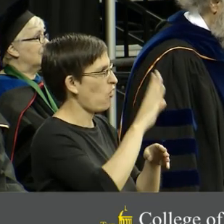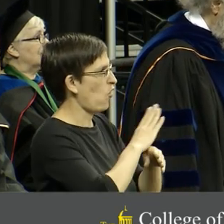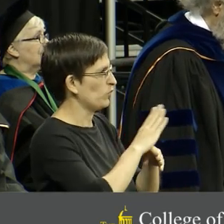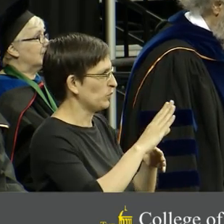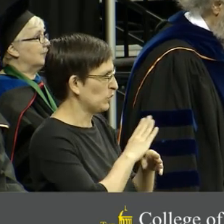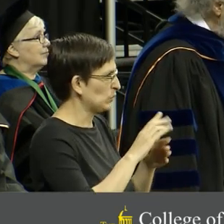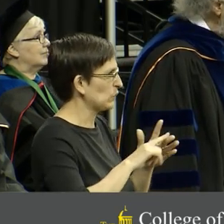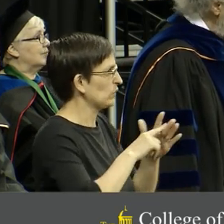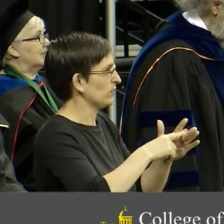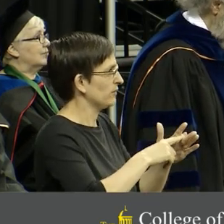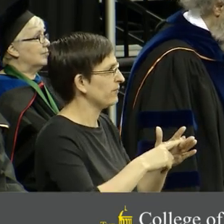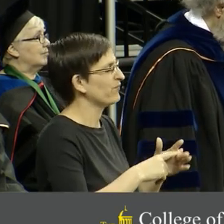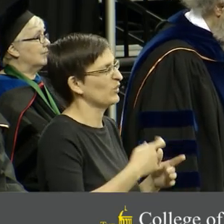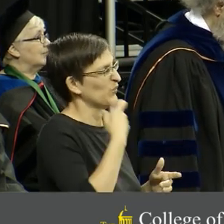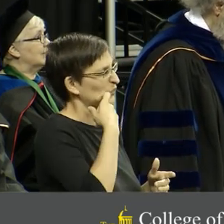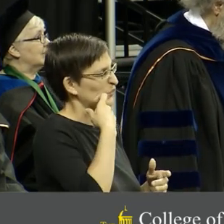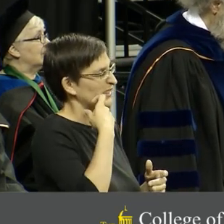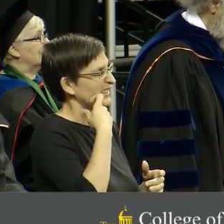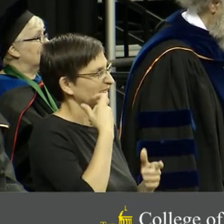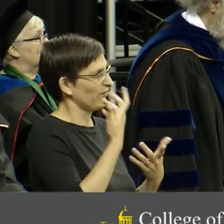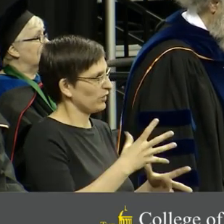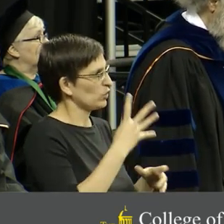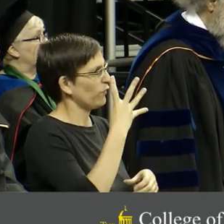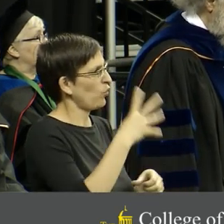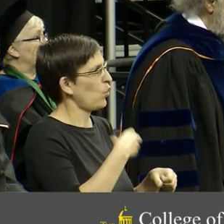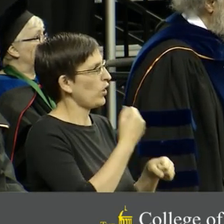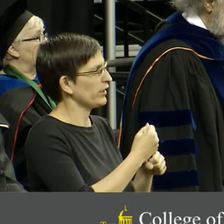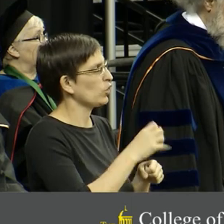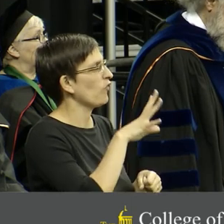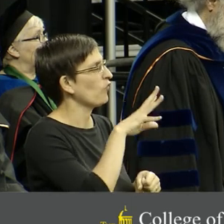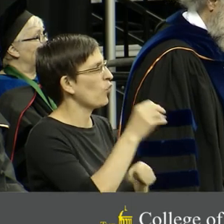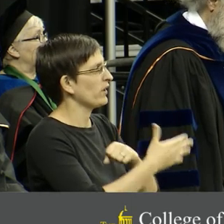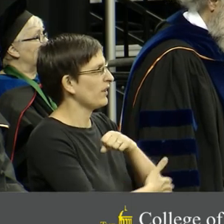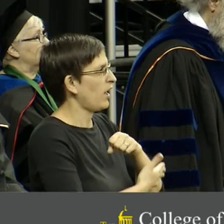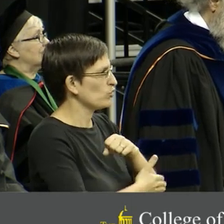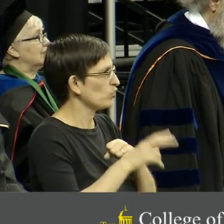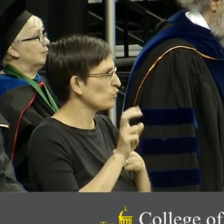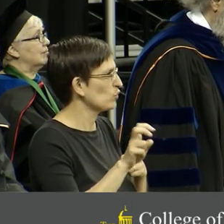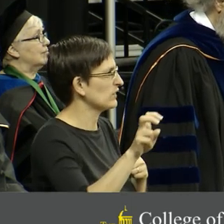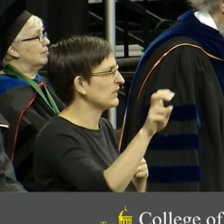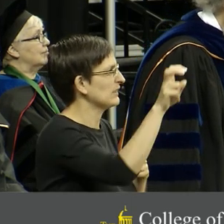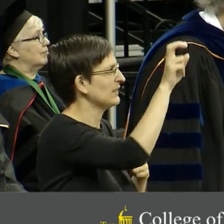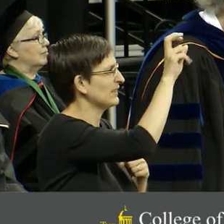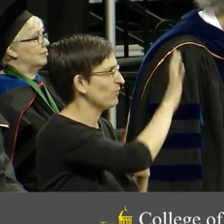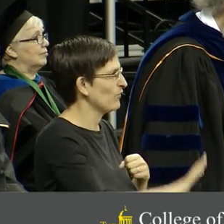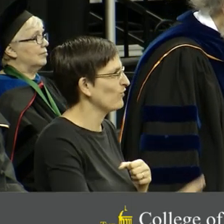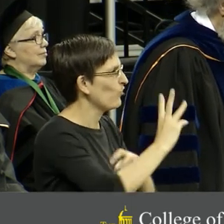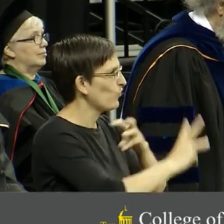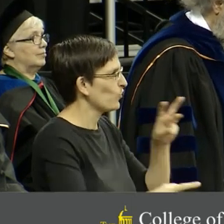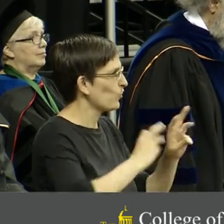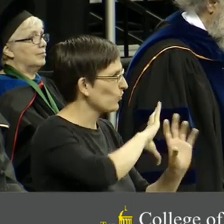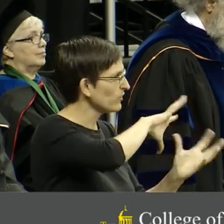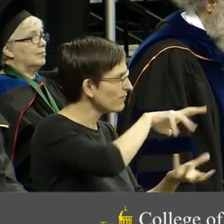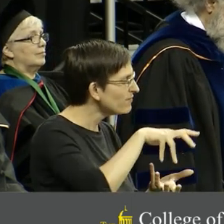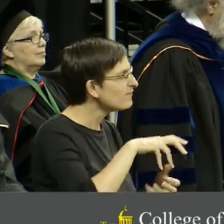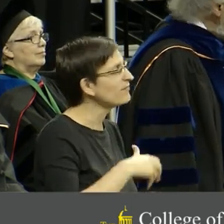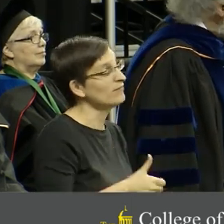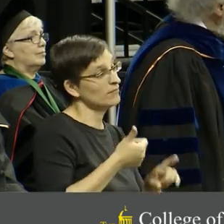a four-year, 40-country solo trip around the world. Originally from Omaha,